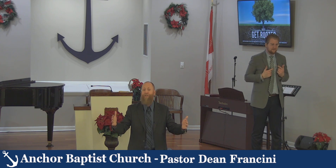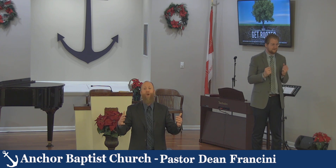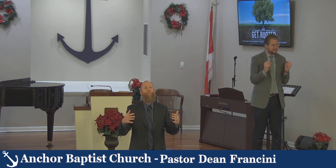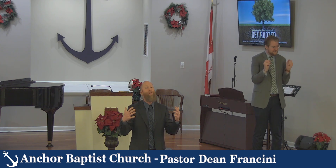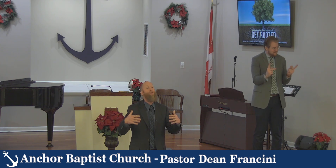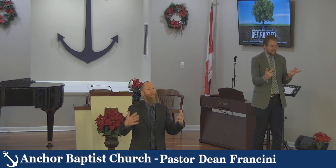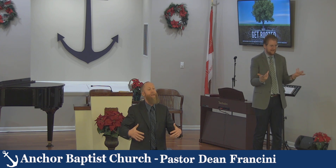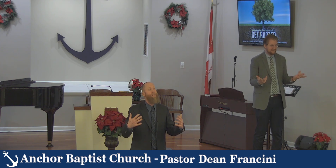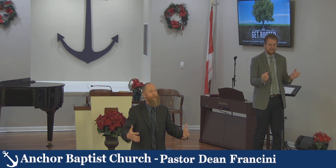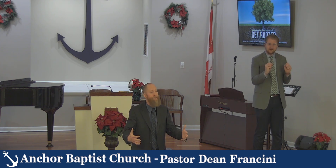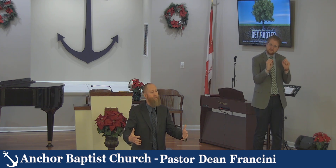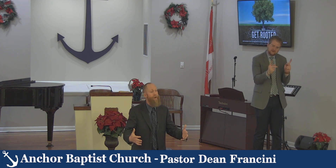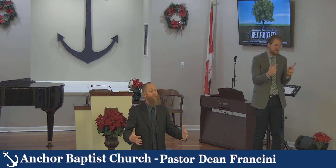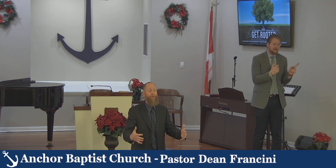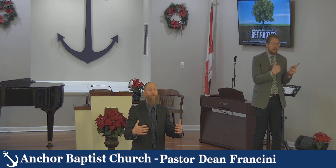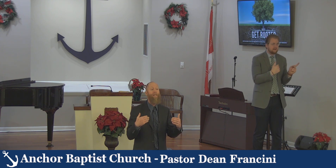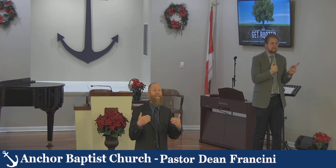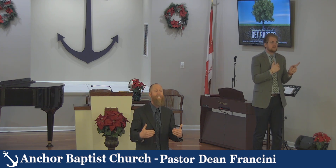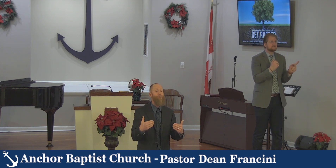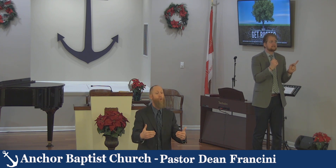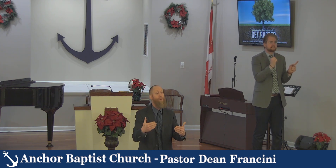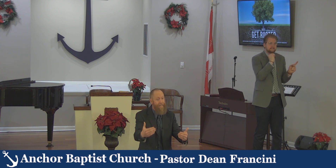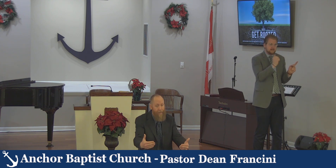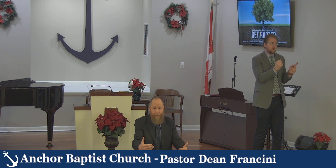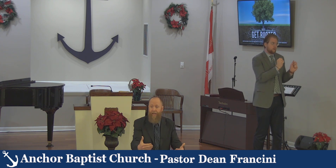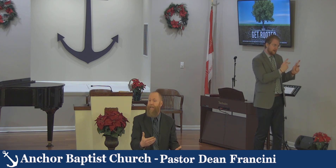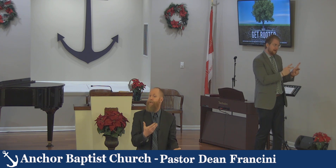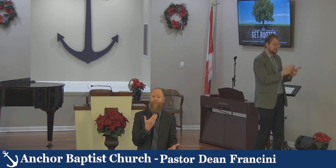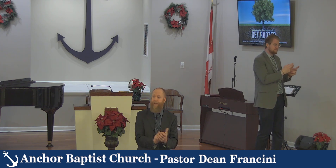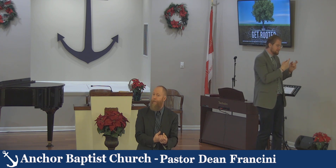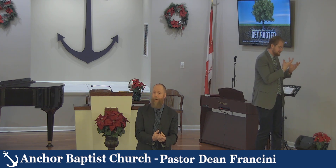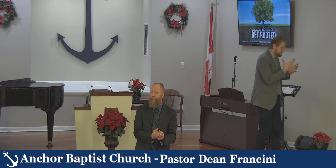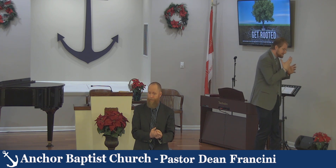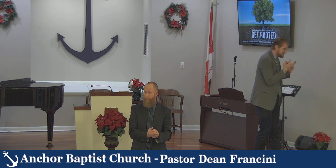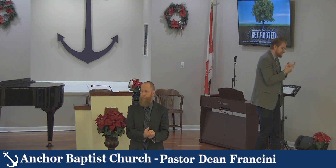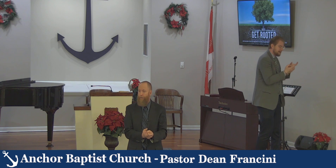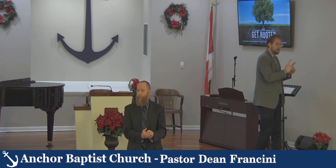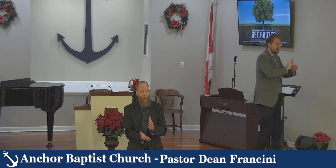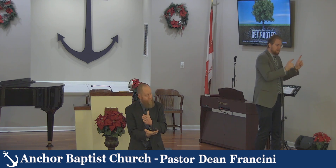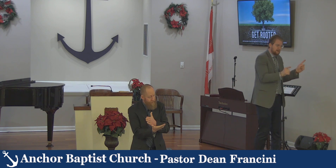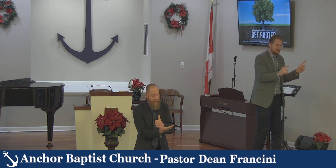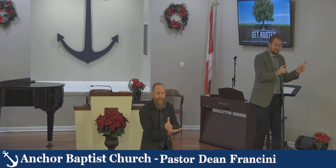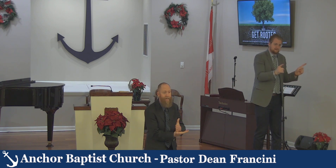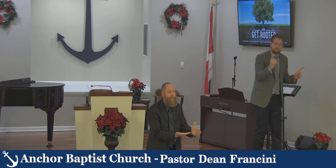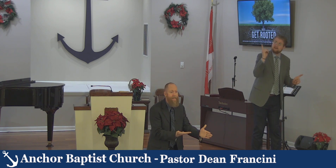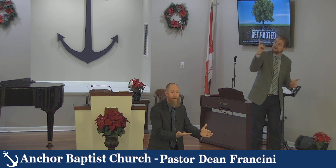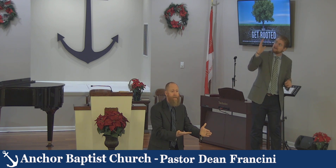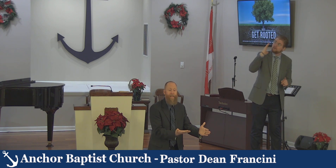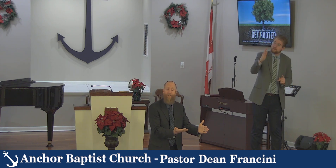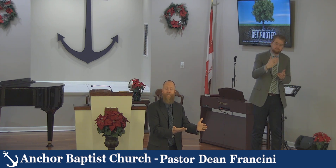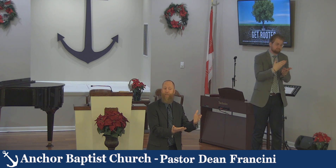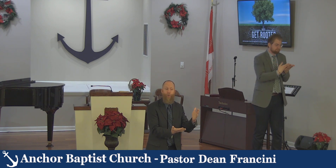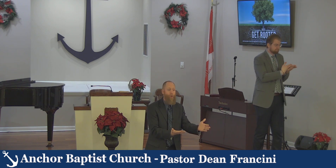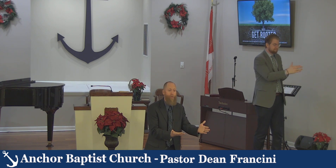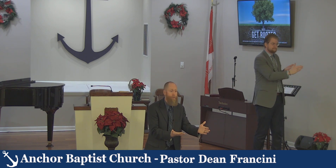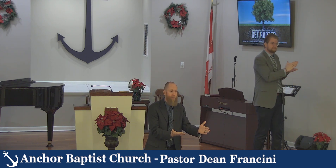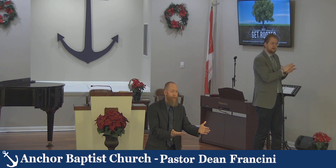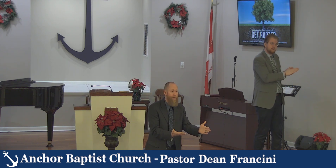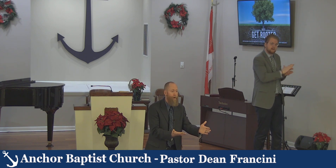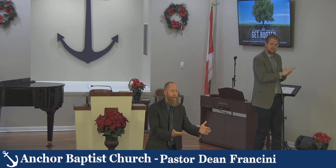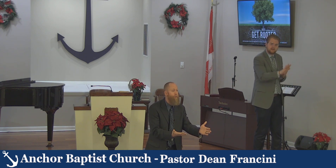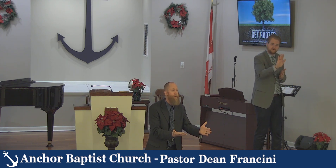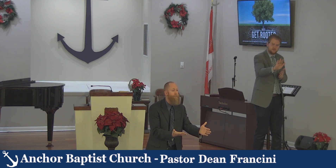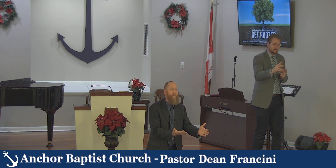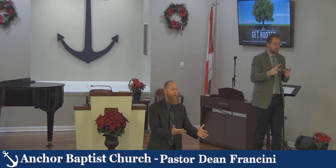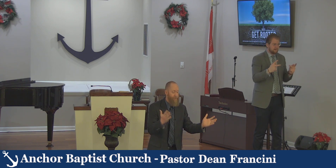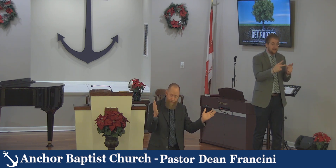your life, but it's okay in the eyes of God that you can get to Him and He'll take care of it. He'll wipe the slate clean. He says He chooses to forget